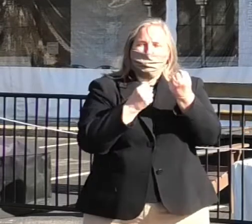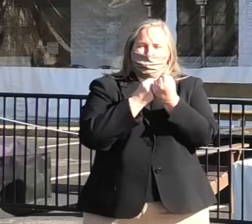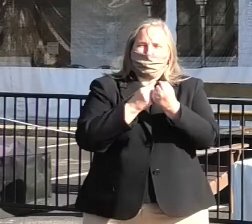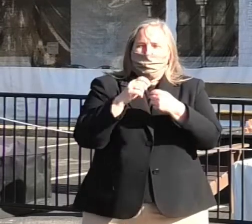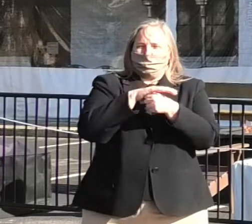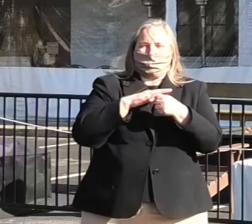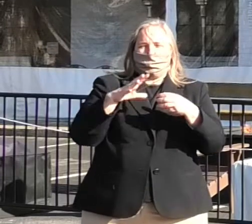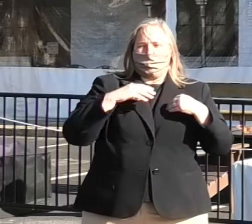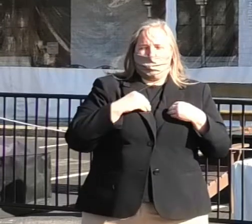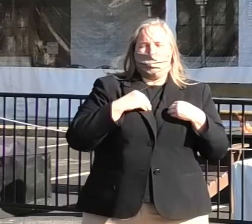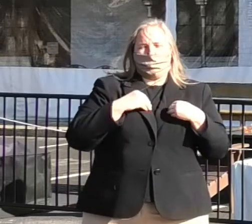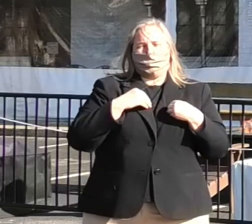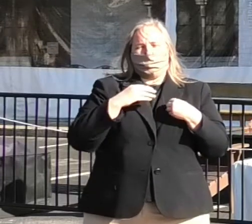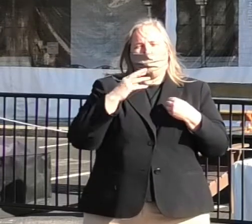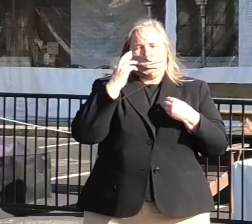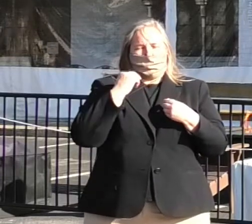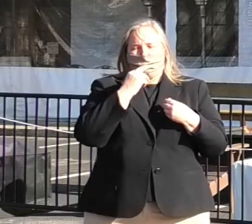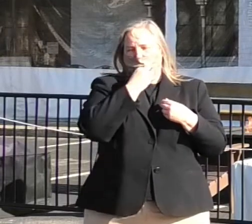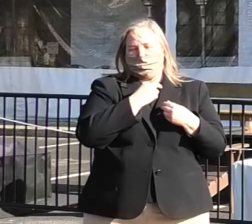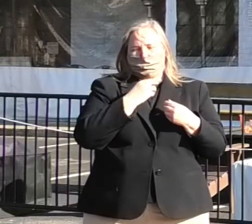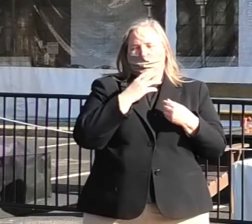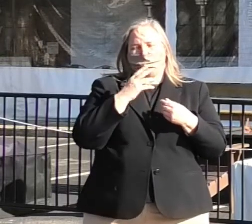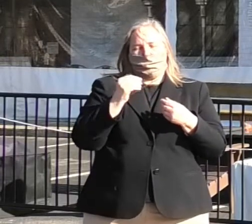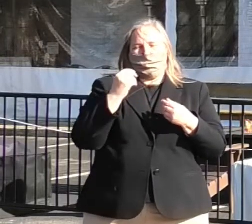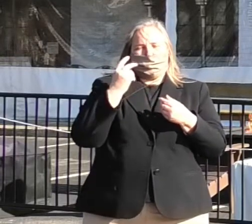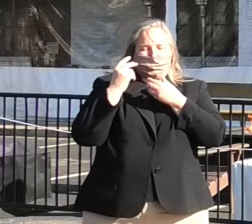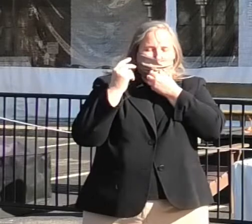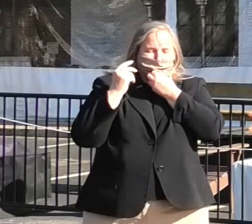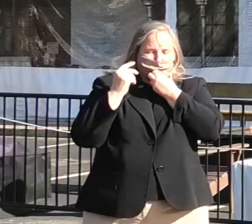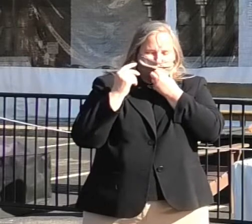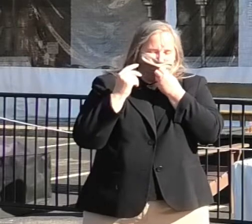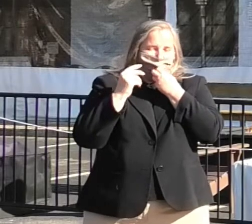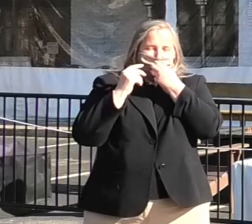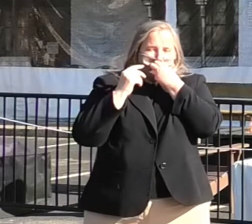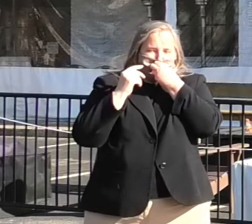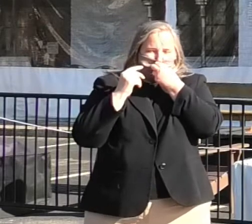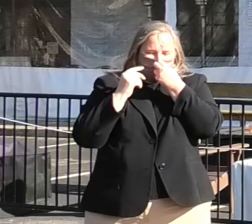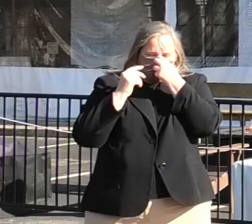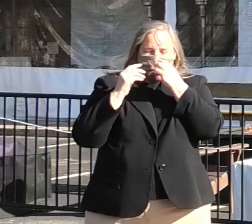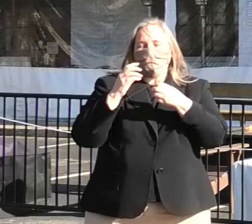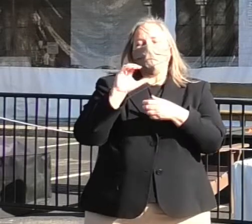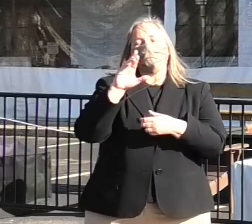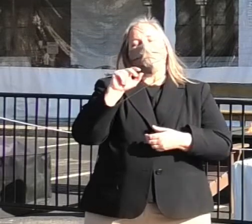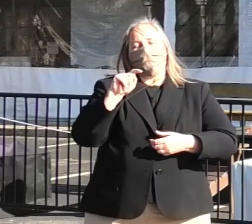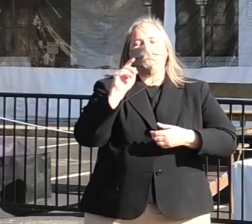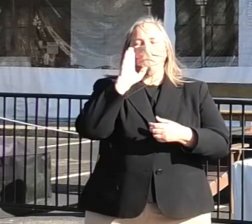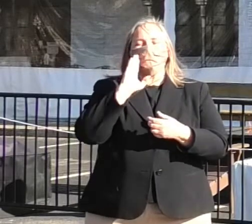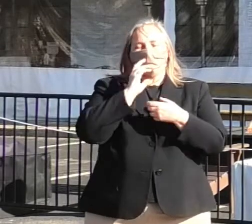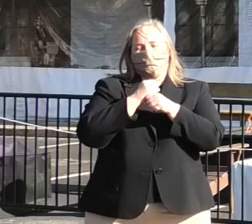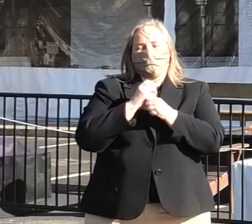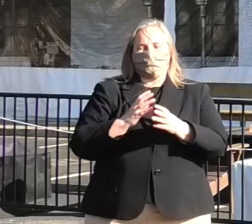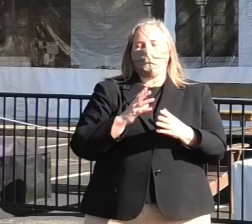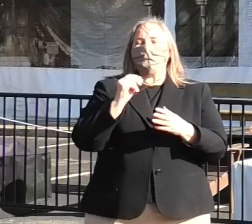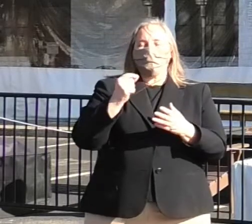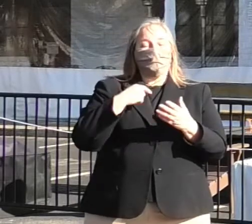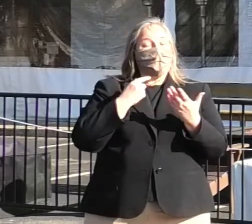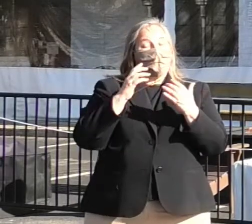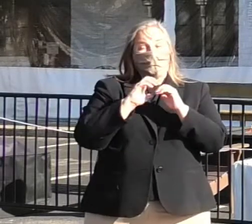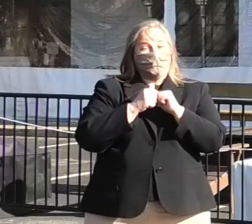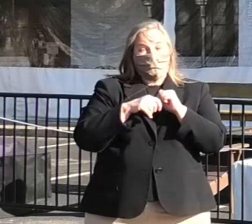craft beverage creators. To see all the participating restaurants and learn more about our program, find us online at